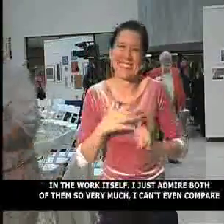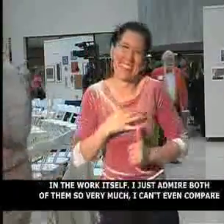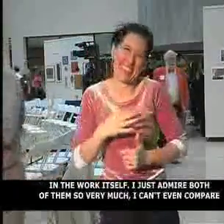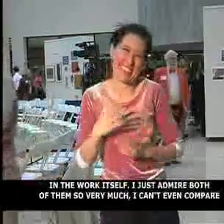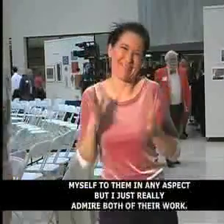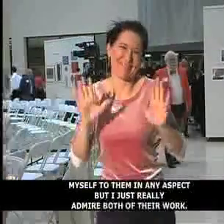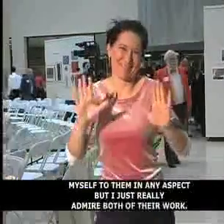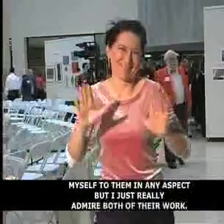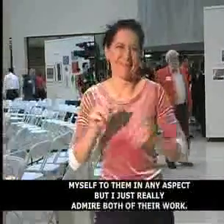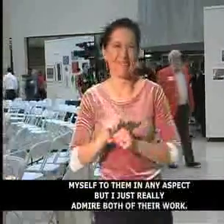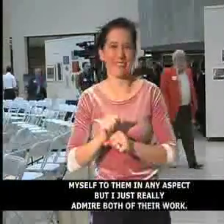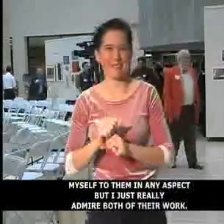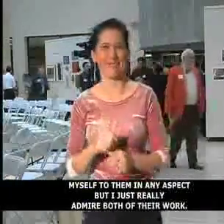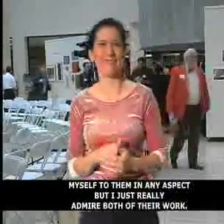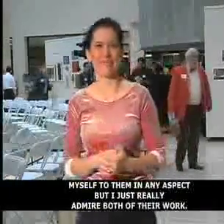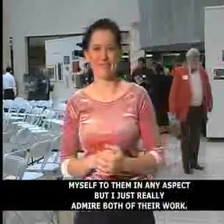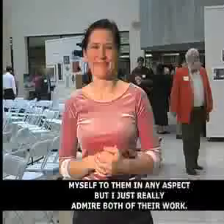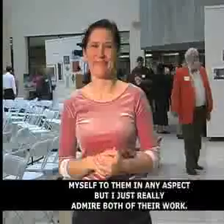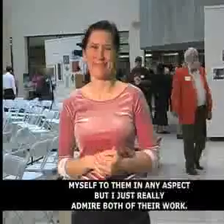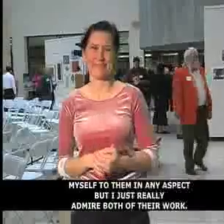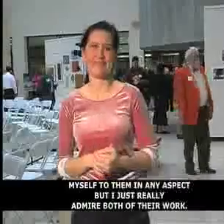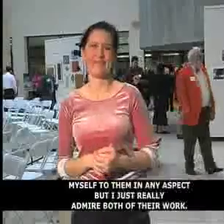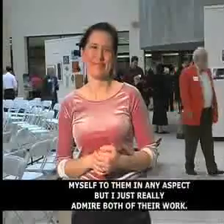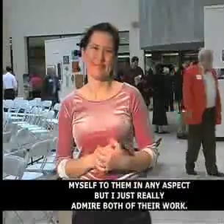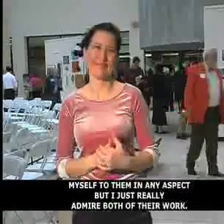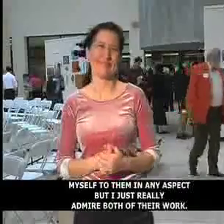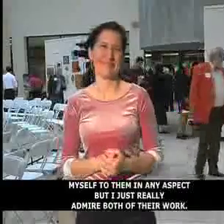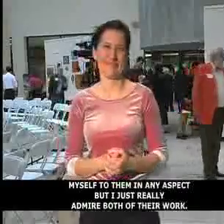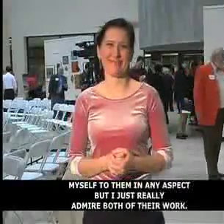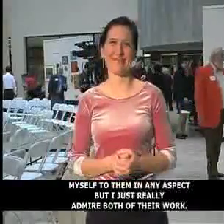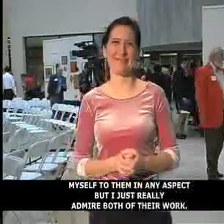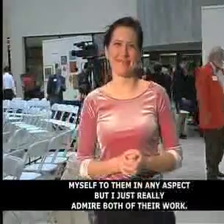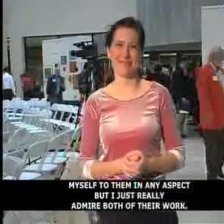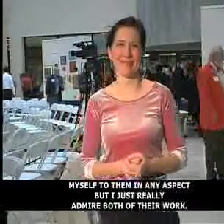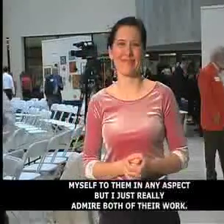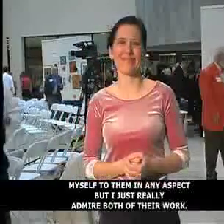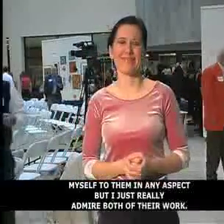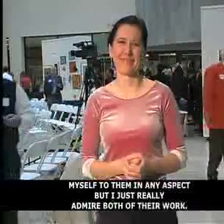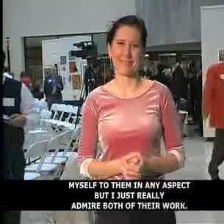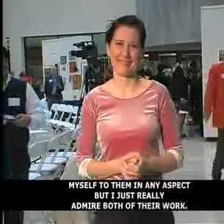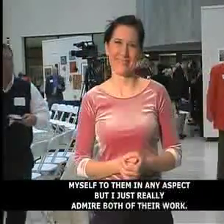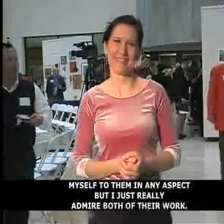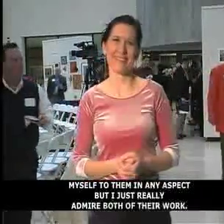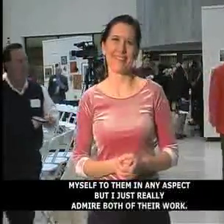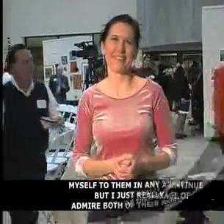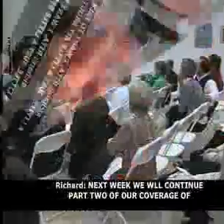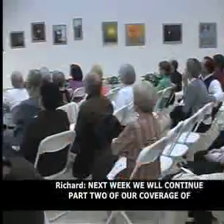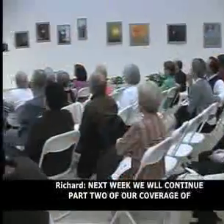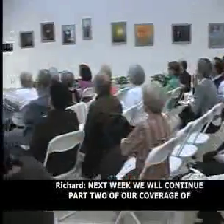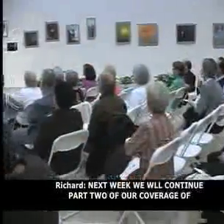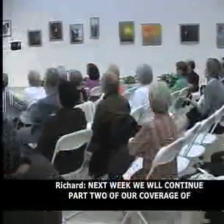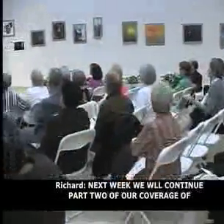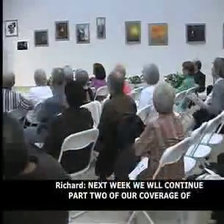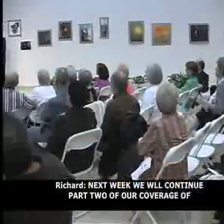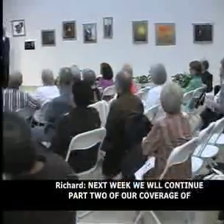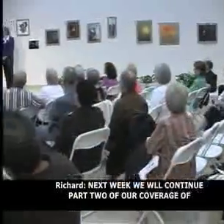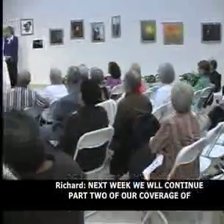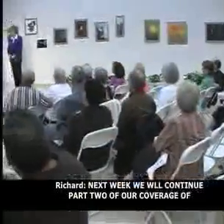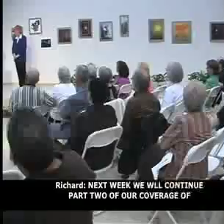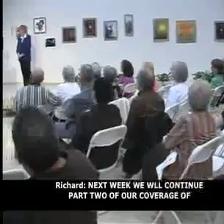compare myself to them in any aspect, but I just really admire both of their work. Next week, we will continue part 2 of our coverage